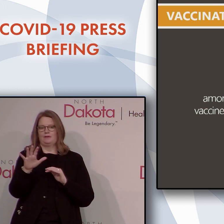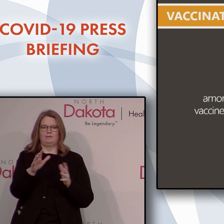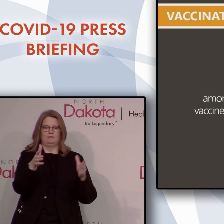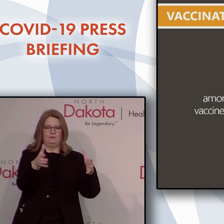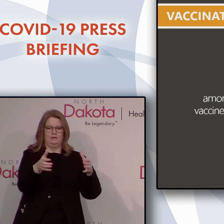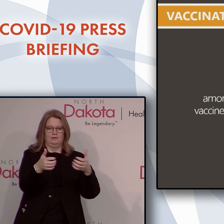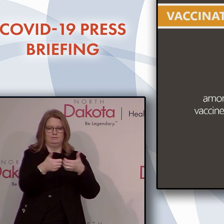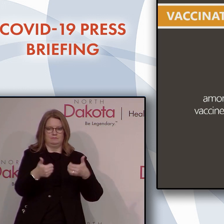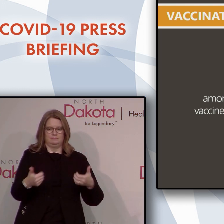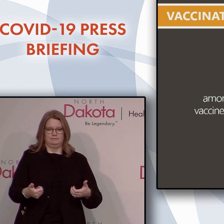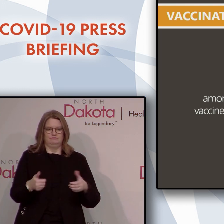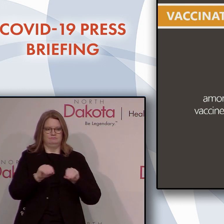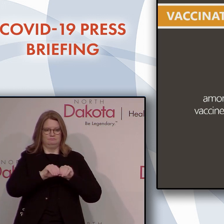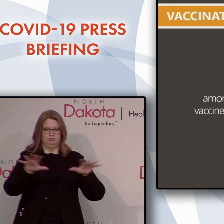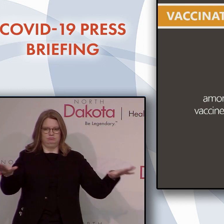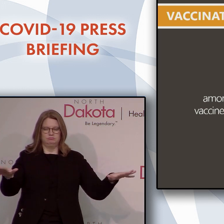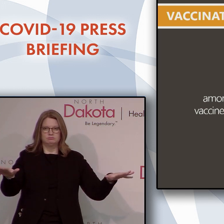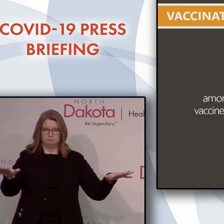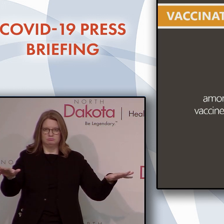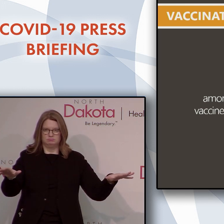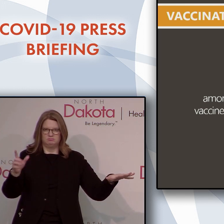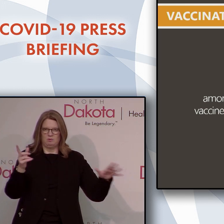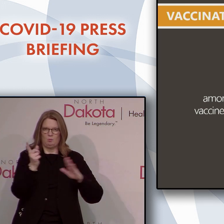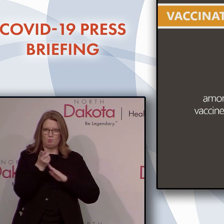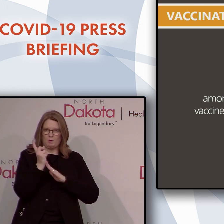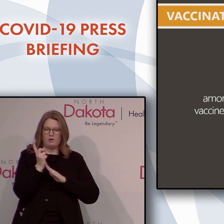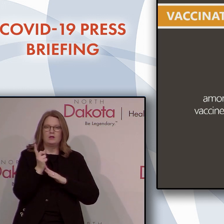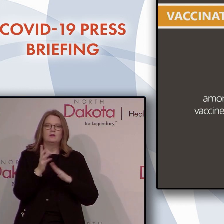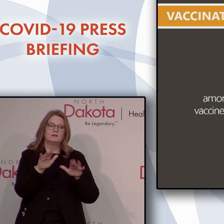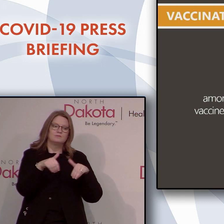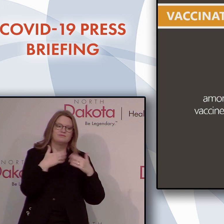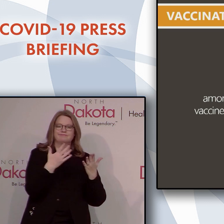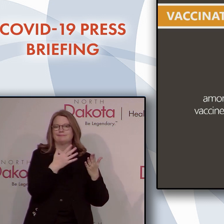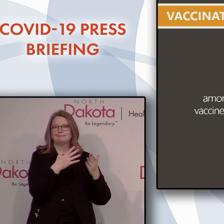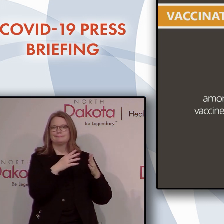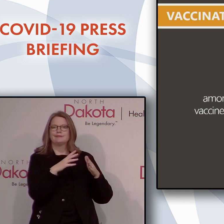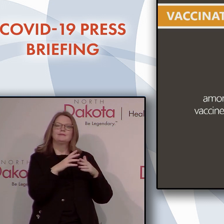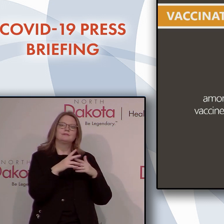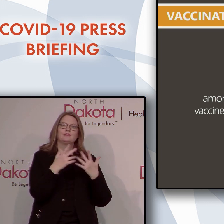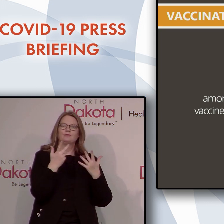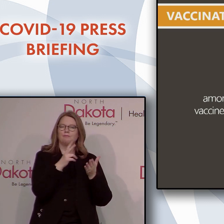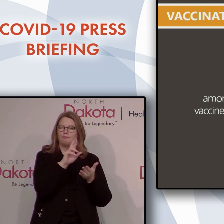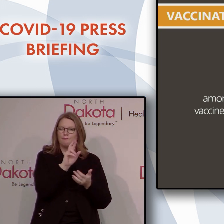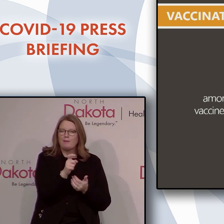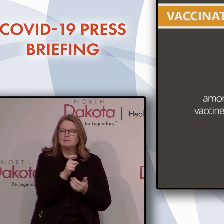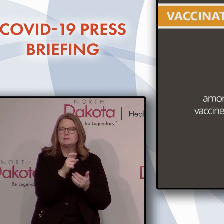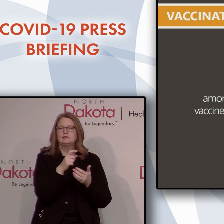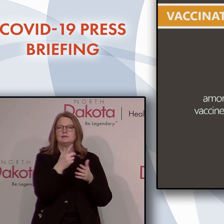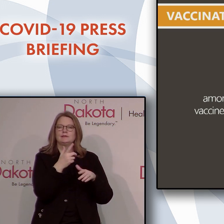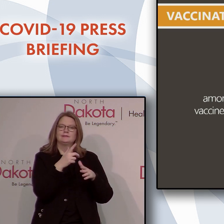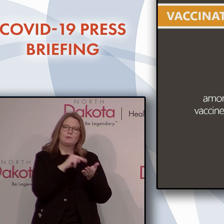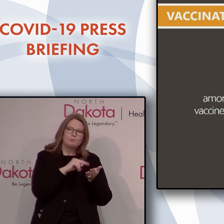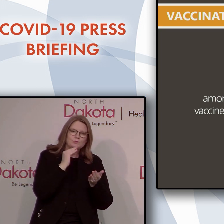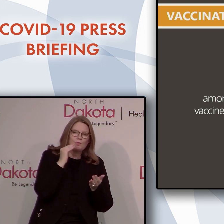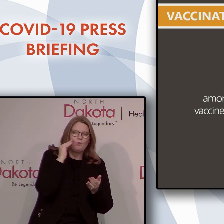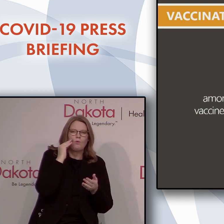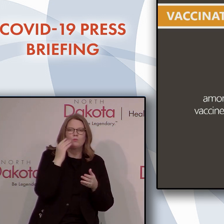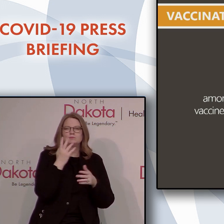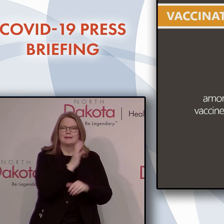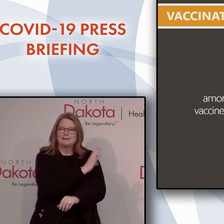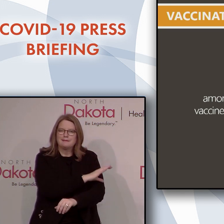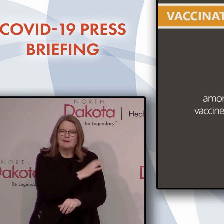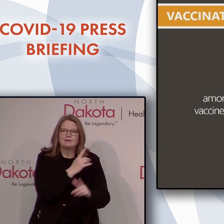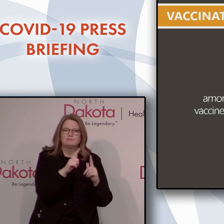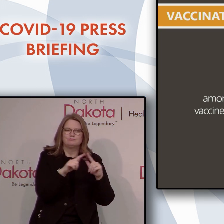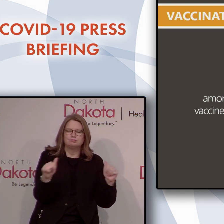them down. We get them out as quickly as possible. We get them to healthcare providers and pharmacies and long-term care facilities and get